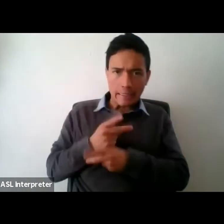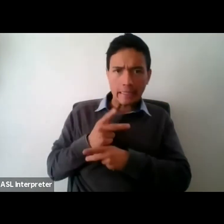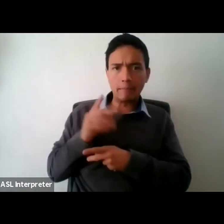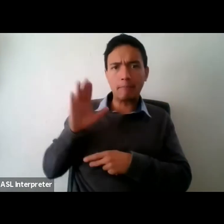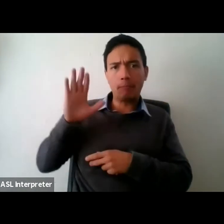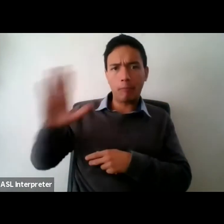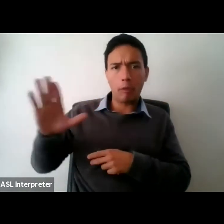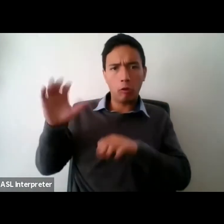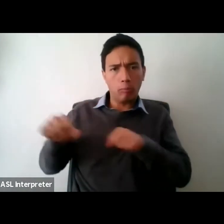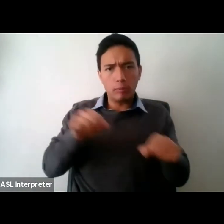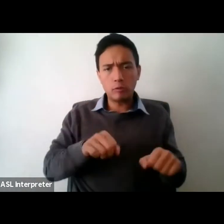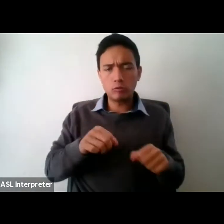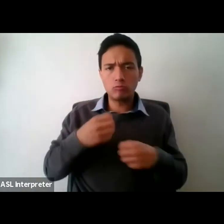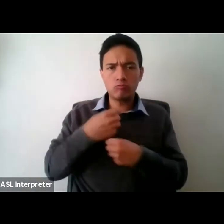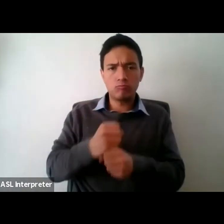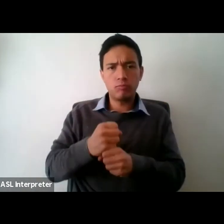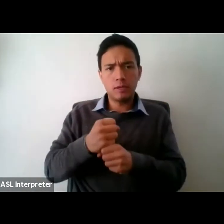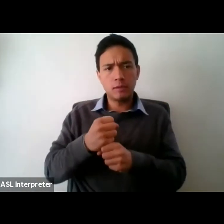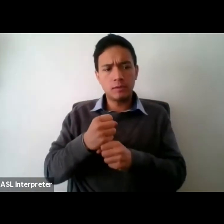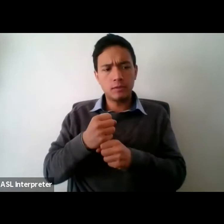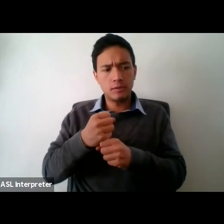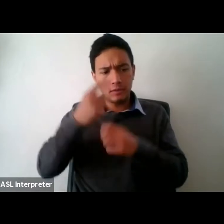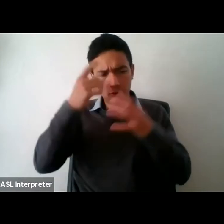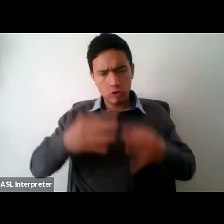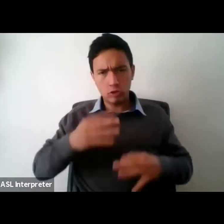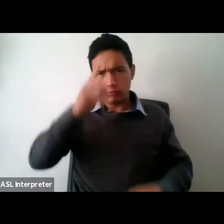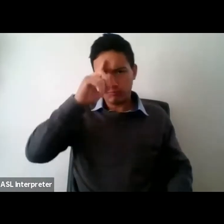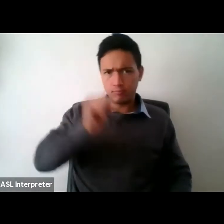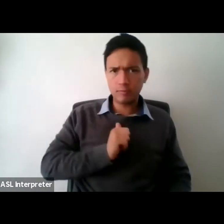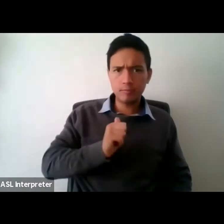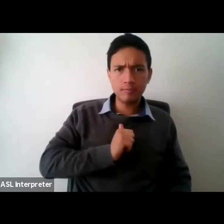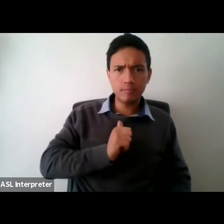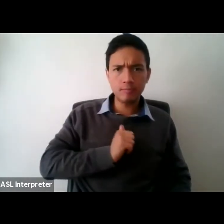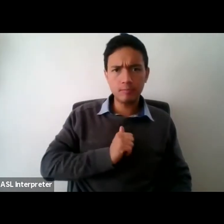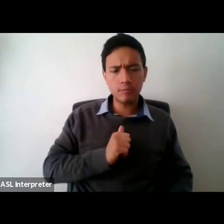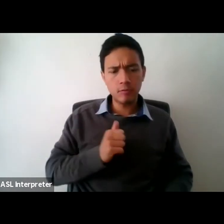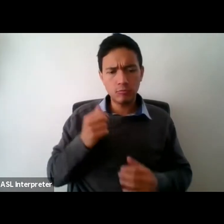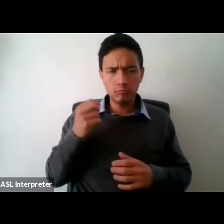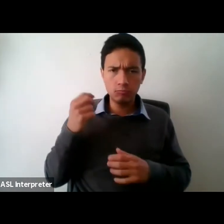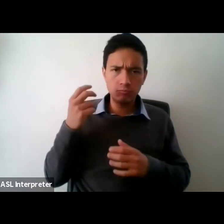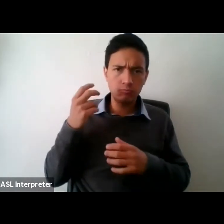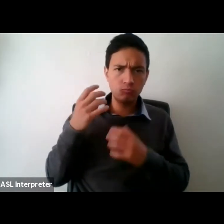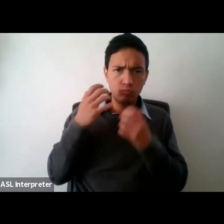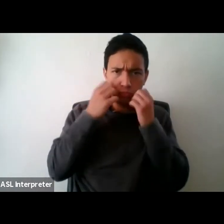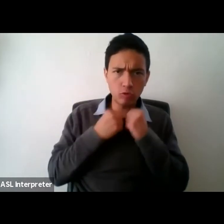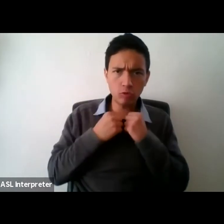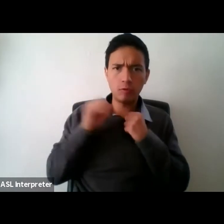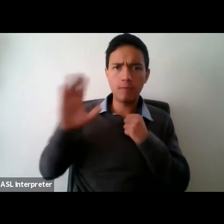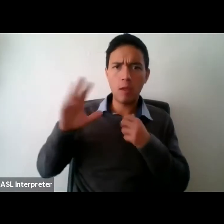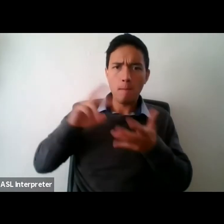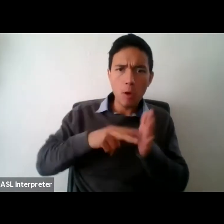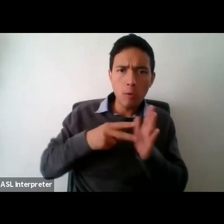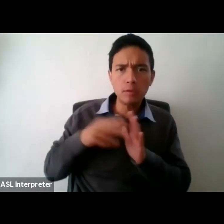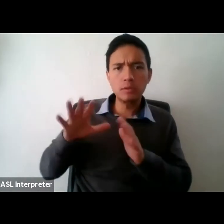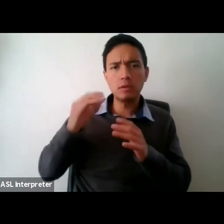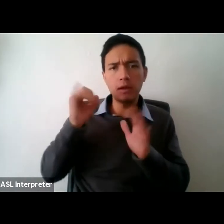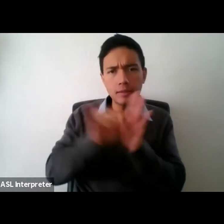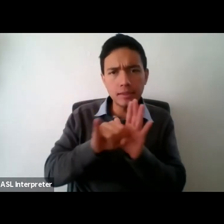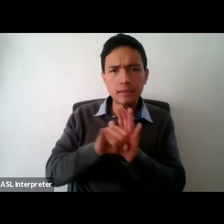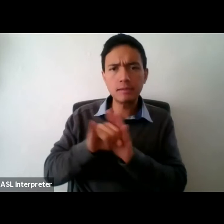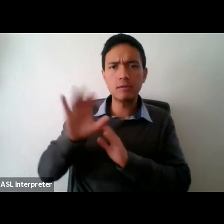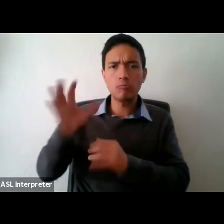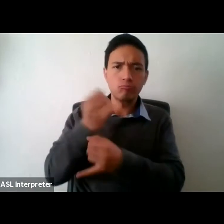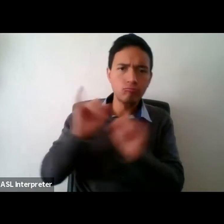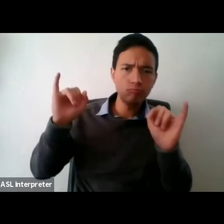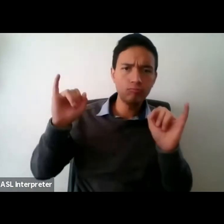preserve their purpose, identity, and independence. Just last month, in September, the